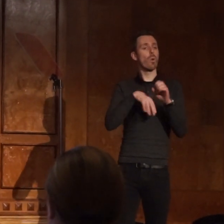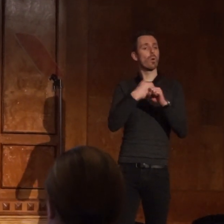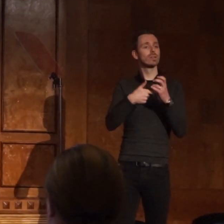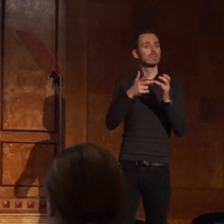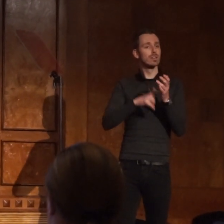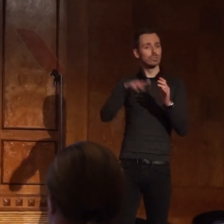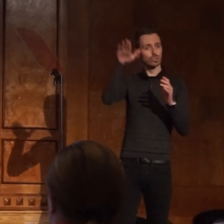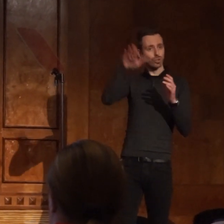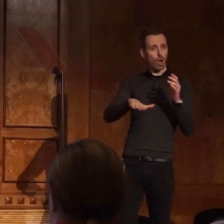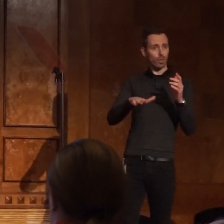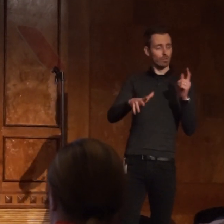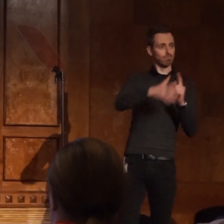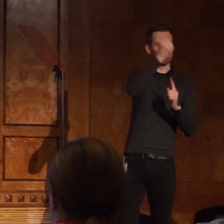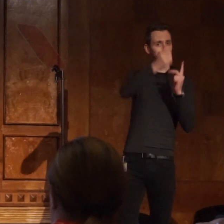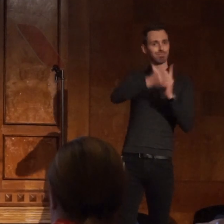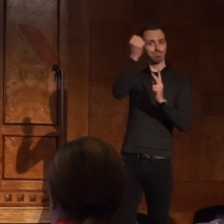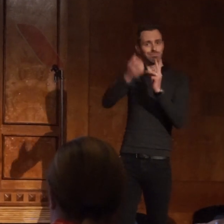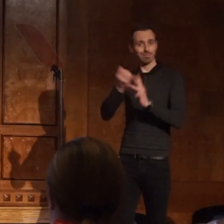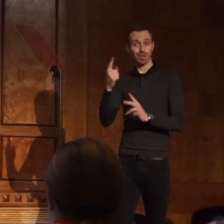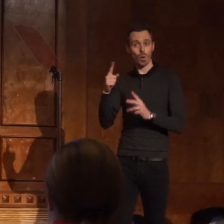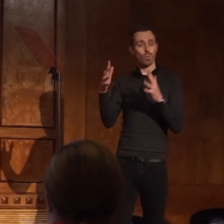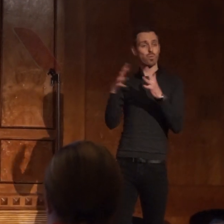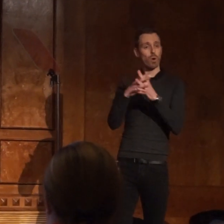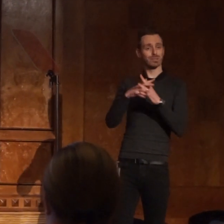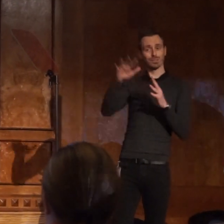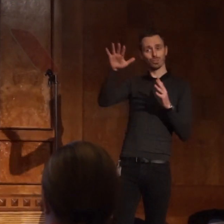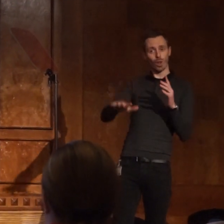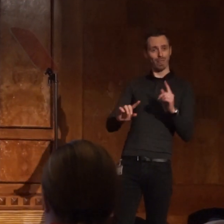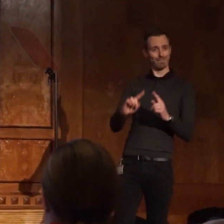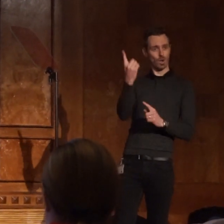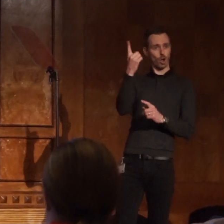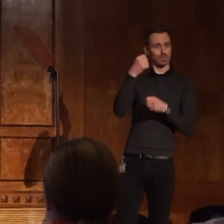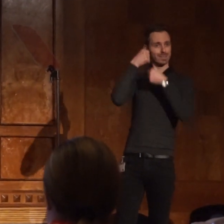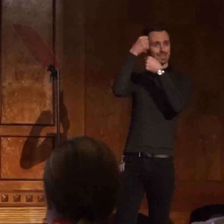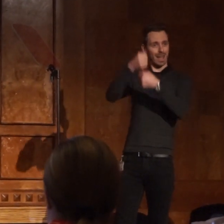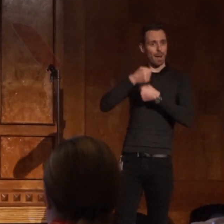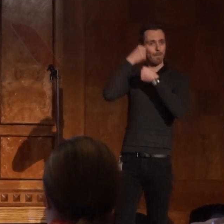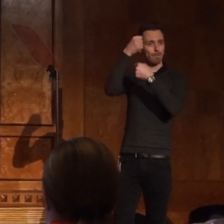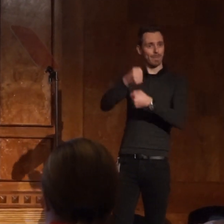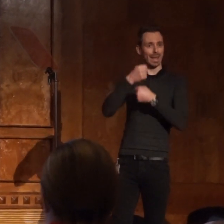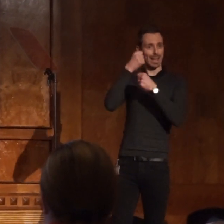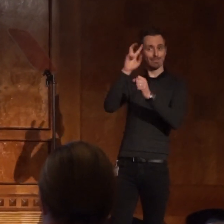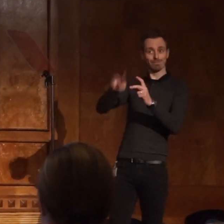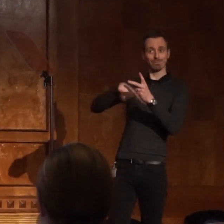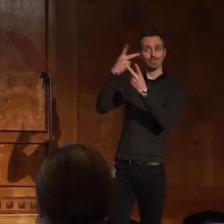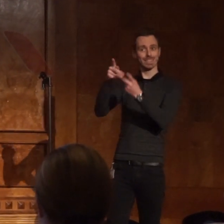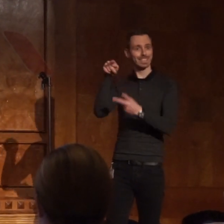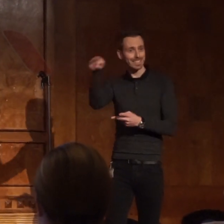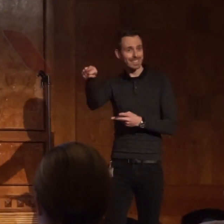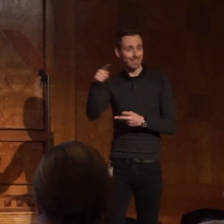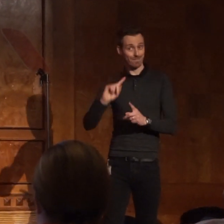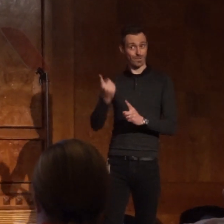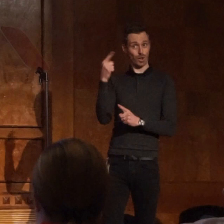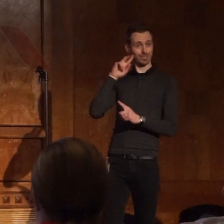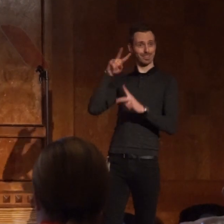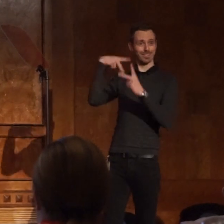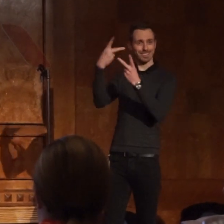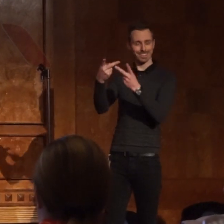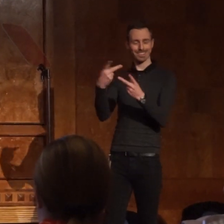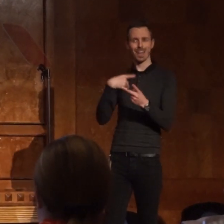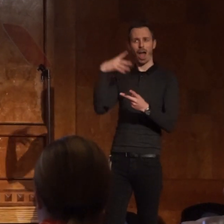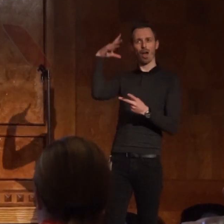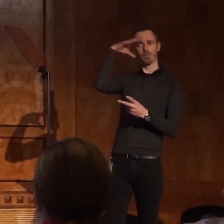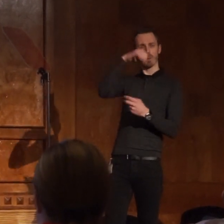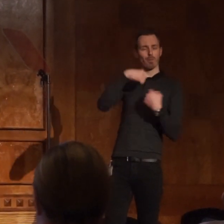first campaign stop I made on the road in the general election campaign. Yes. As we were heading towards Warrington, I said to the people